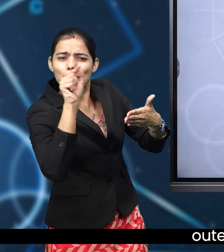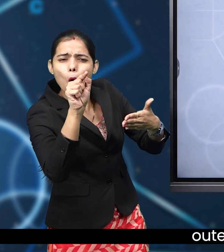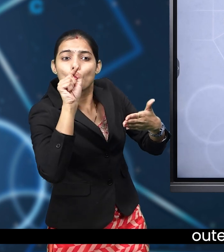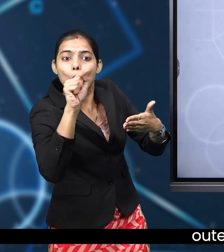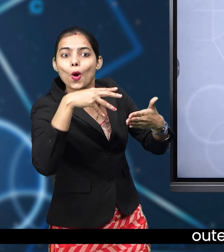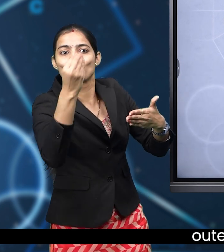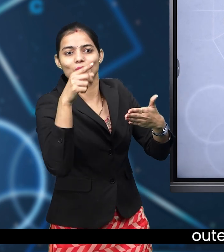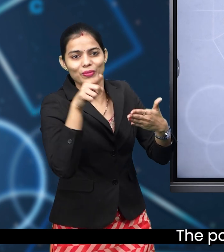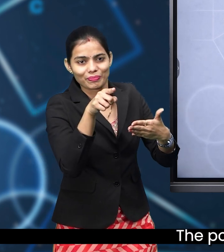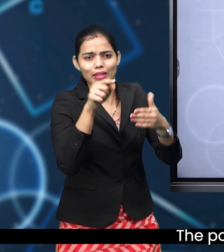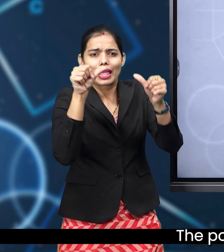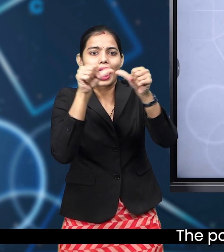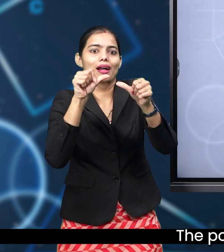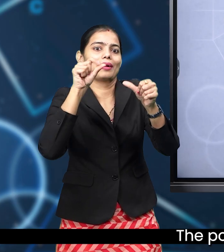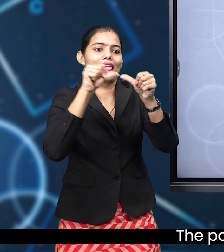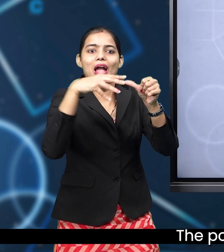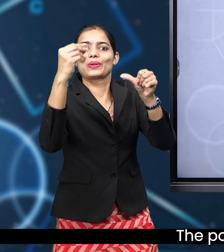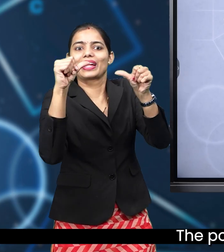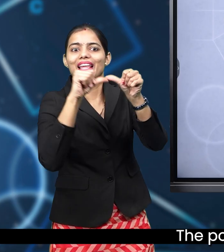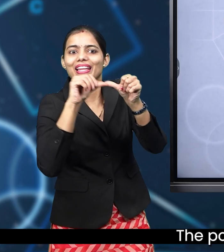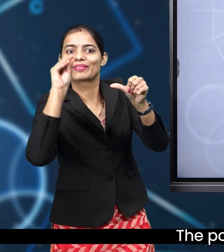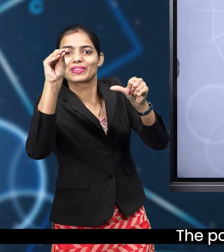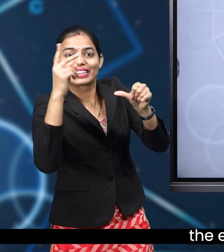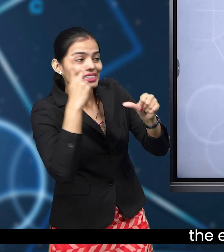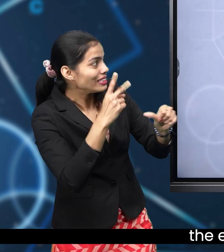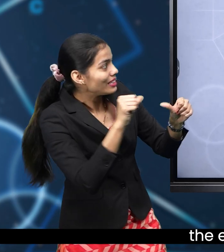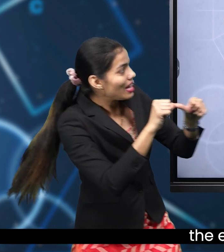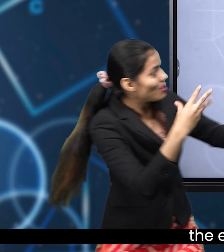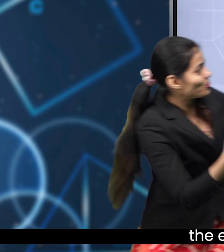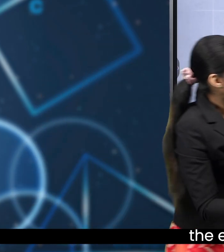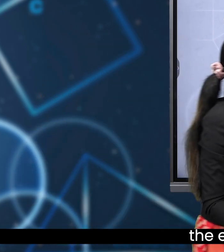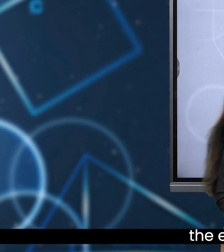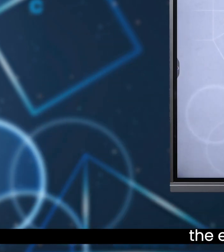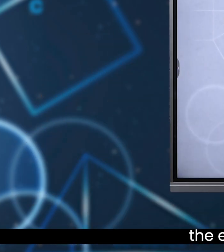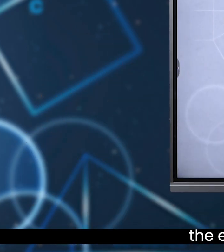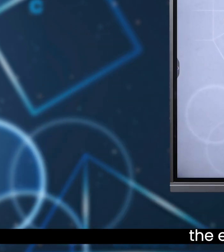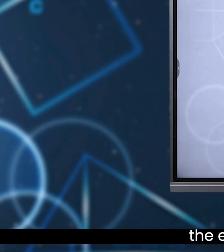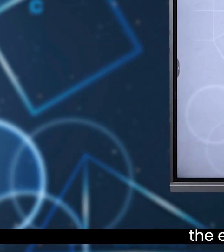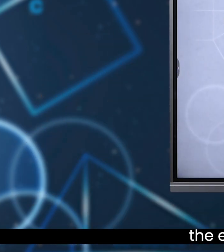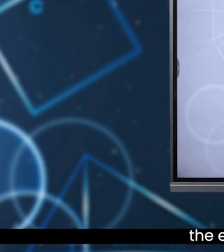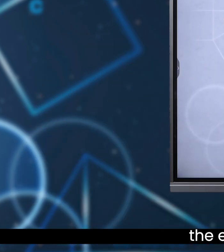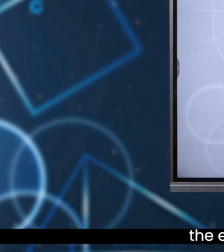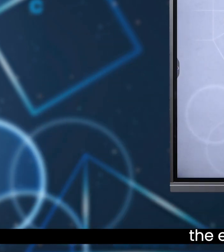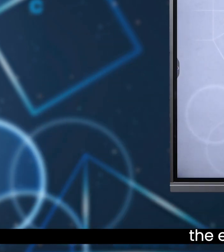curve. The point marked A depicts the exterior of the curve.